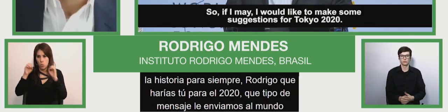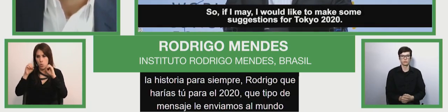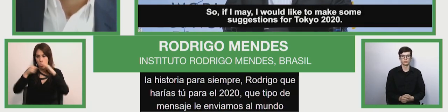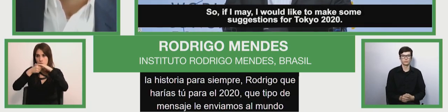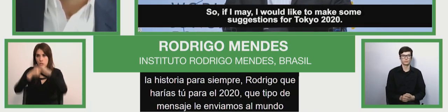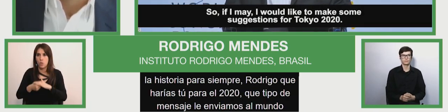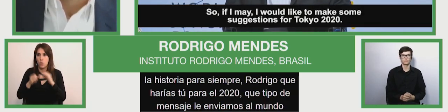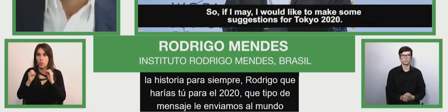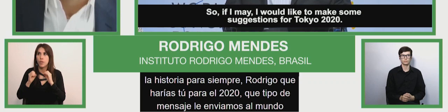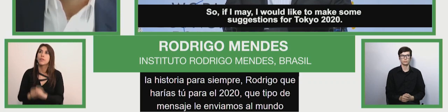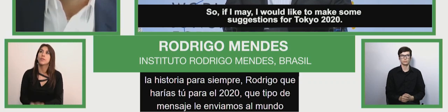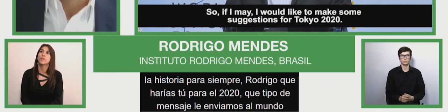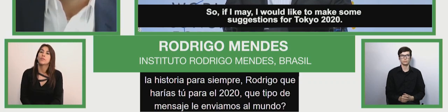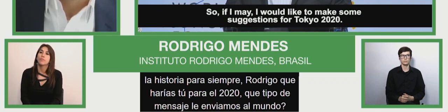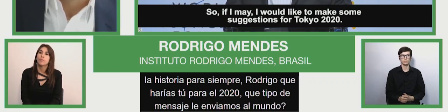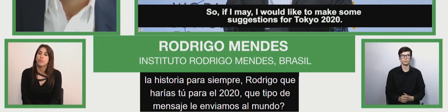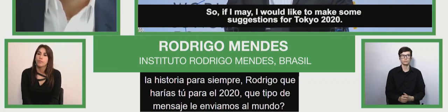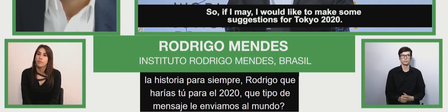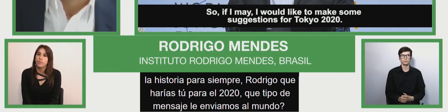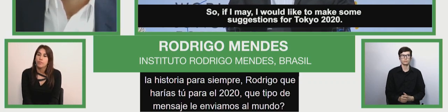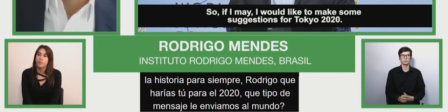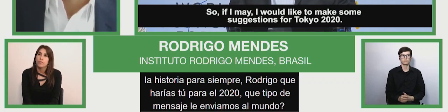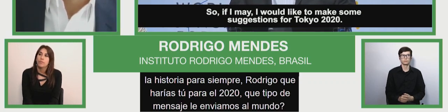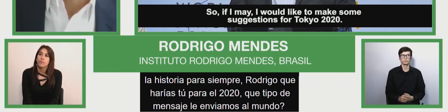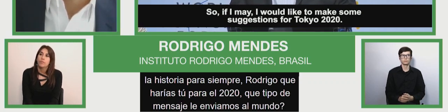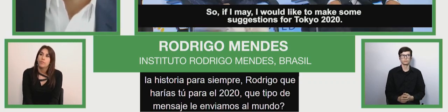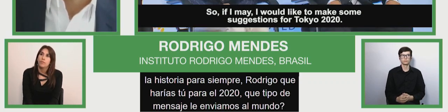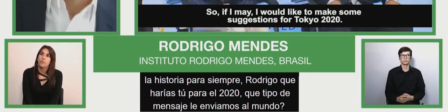Thank you.